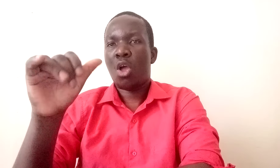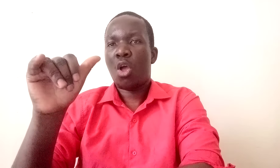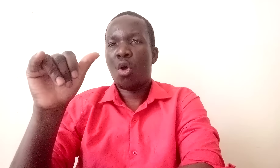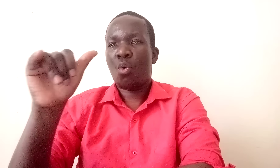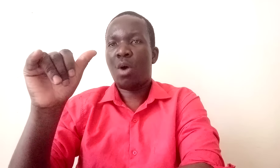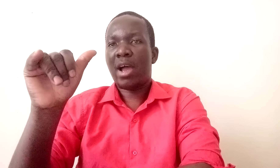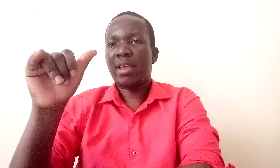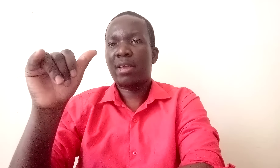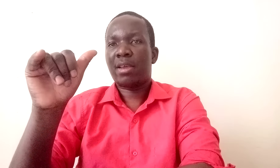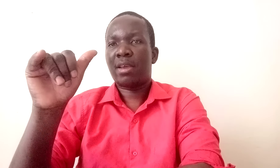Y,